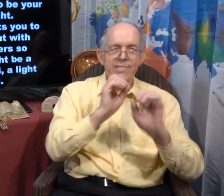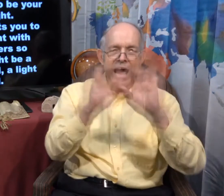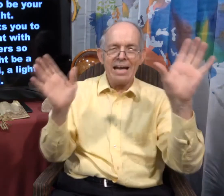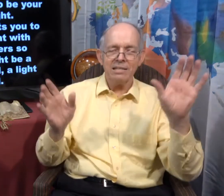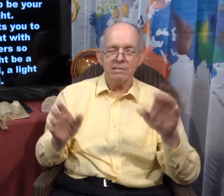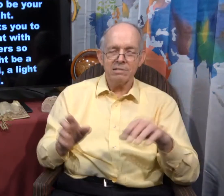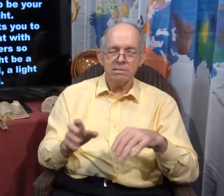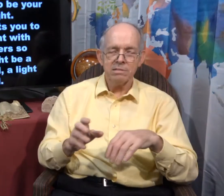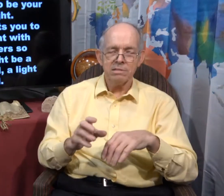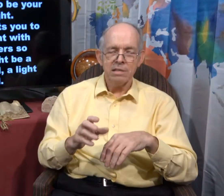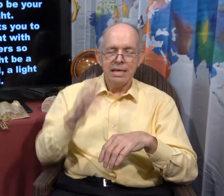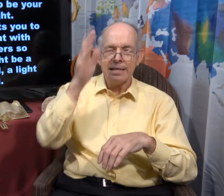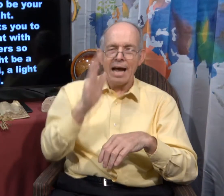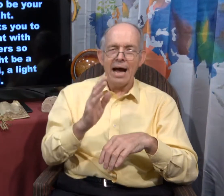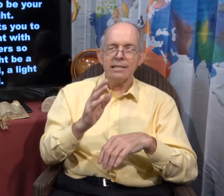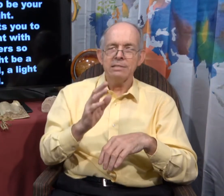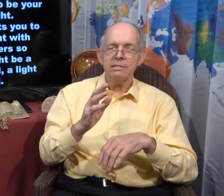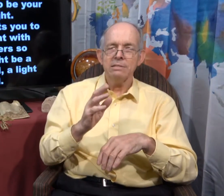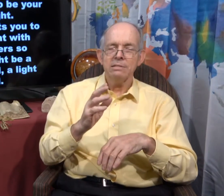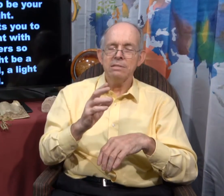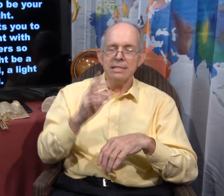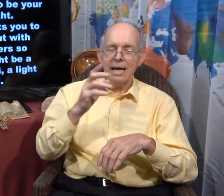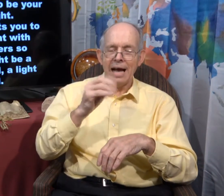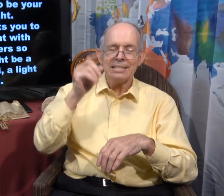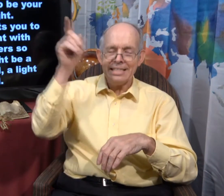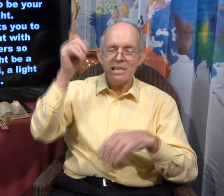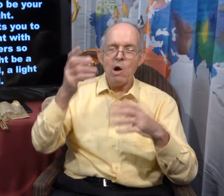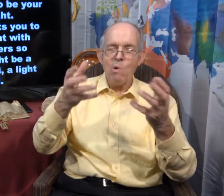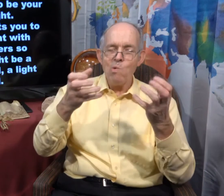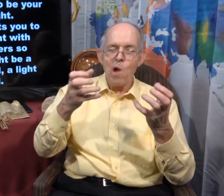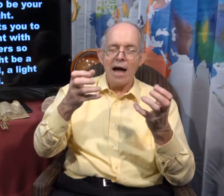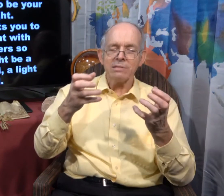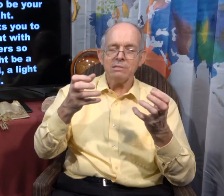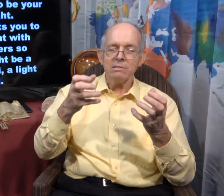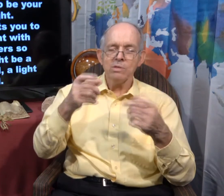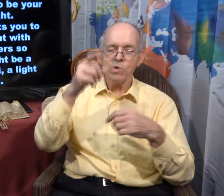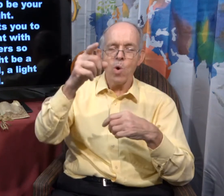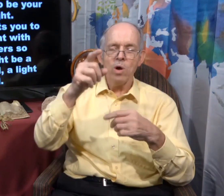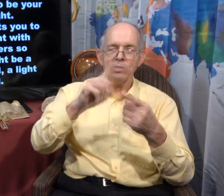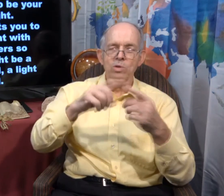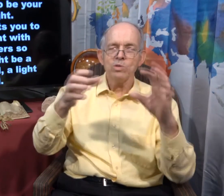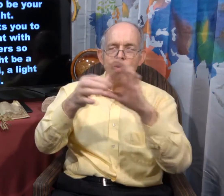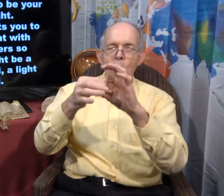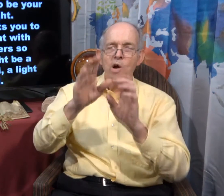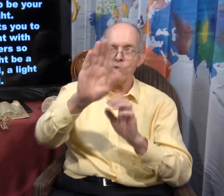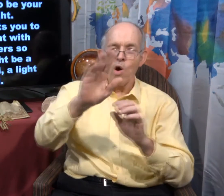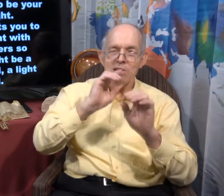night. God and He wants you to show your